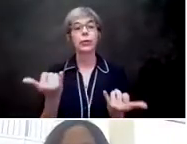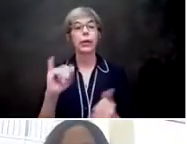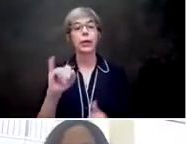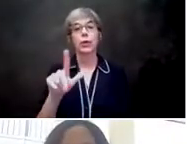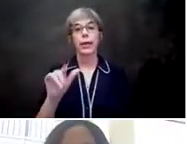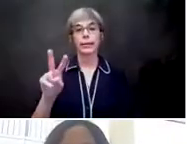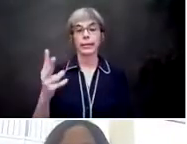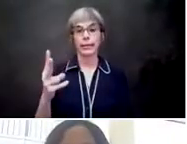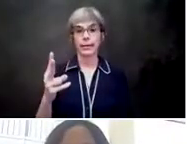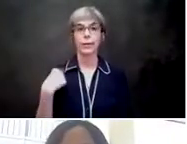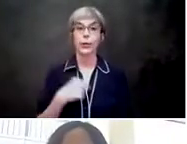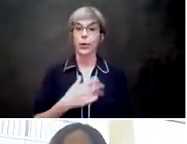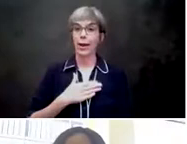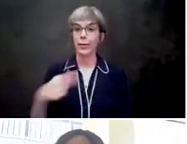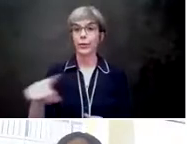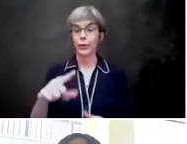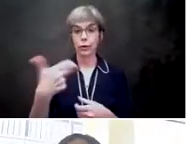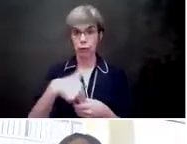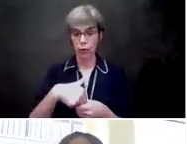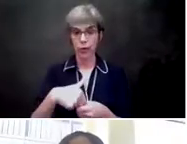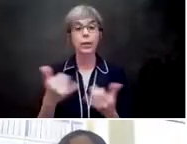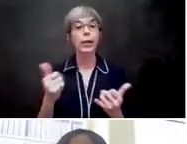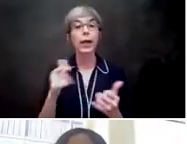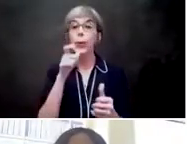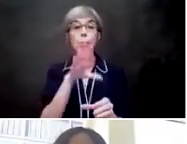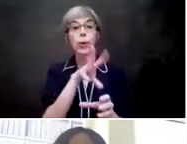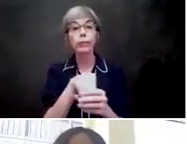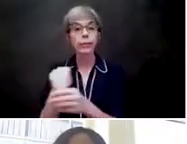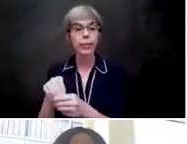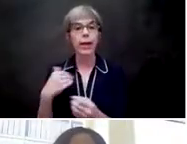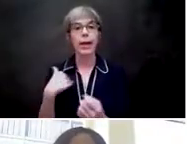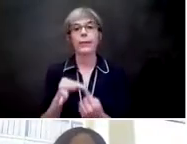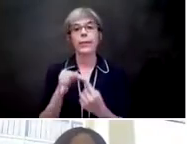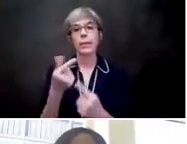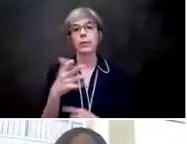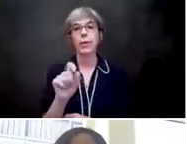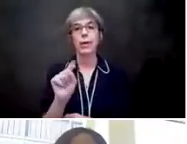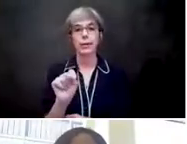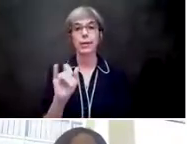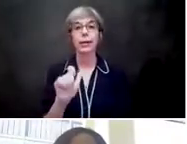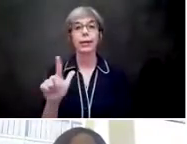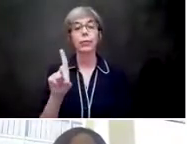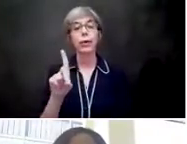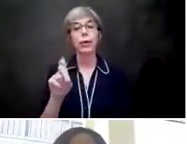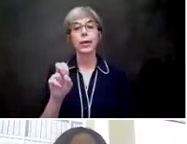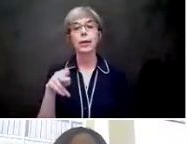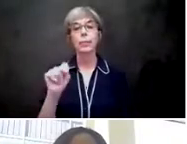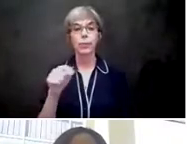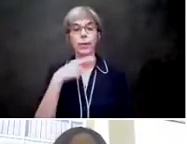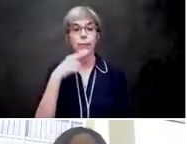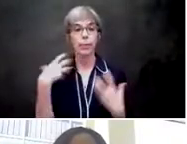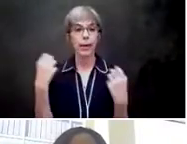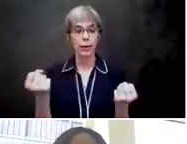are thankful that you are here. We are joined today by a special guest. The Illinois Department of Public Health Director, Dr.